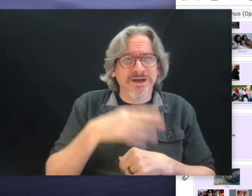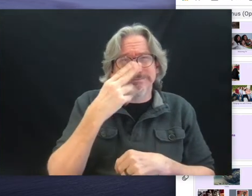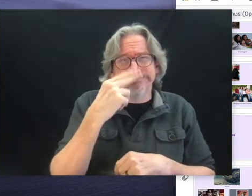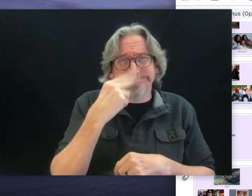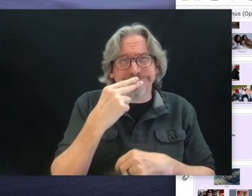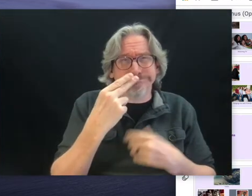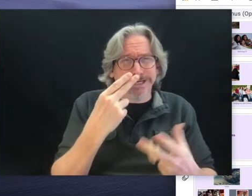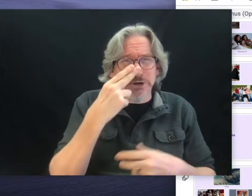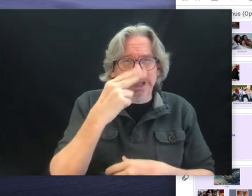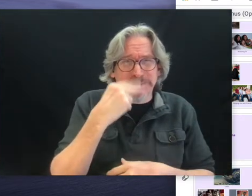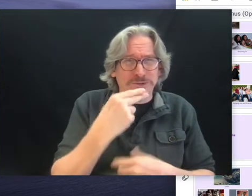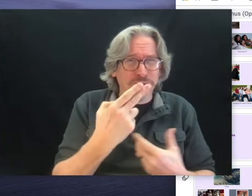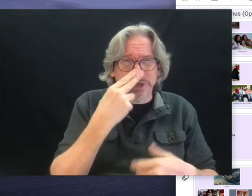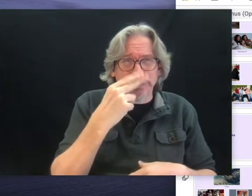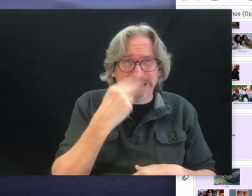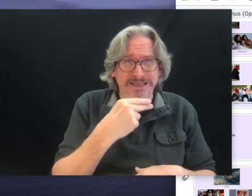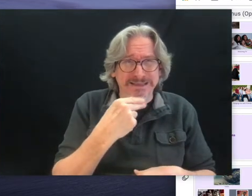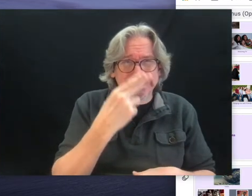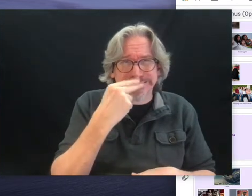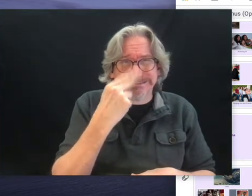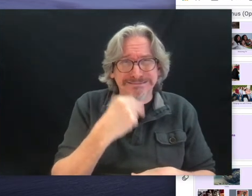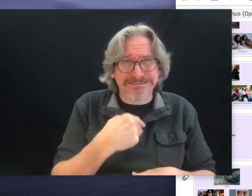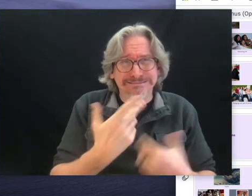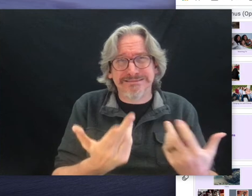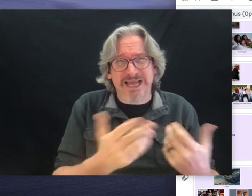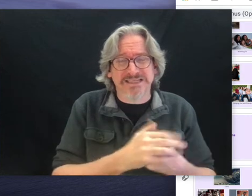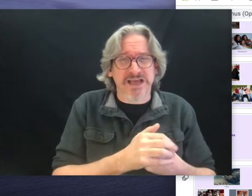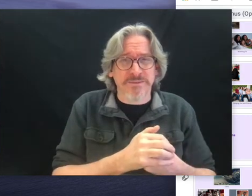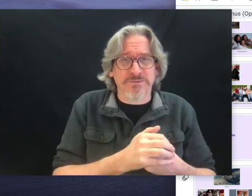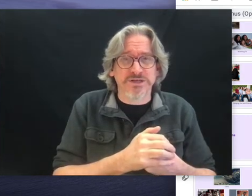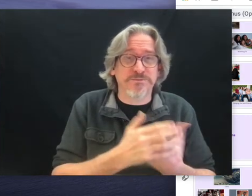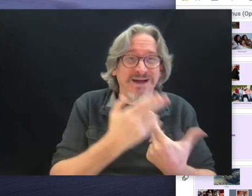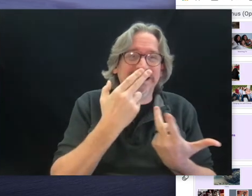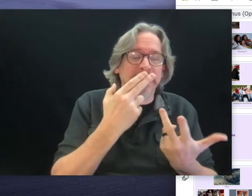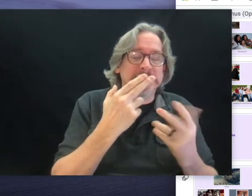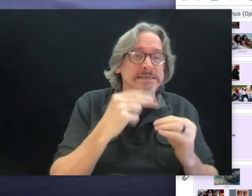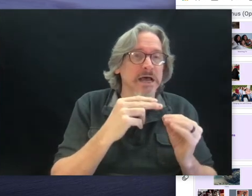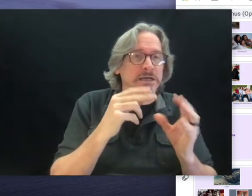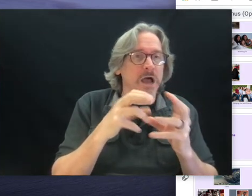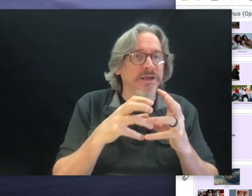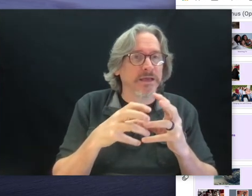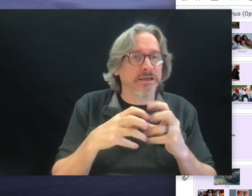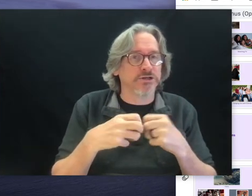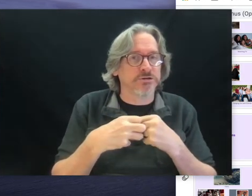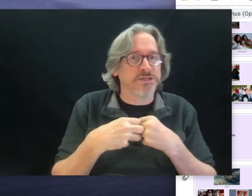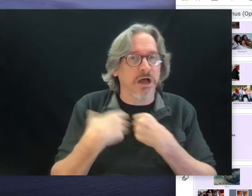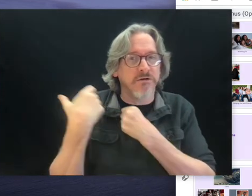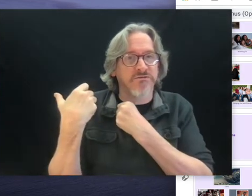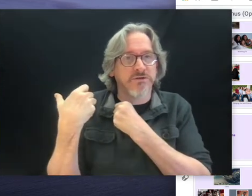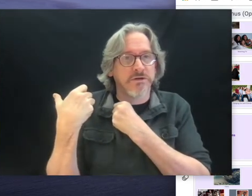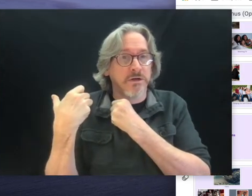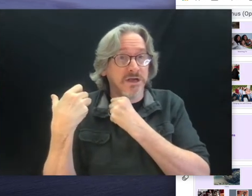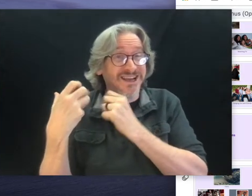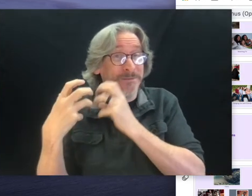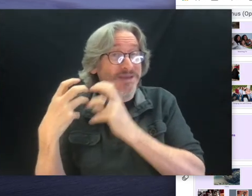So I know a lot of people who don't like this as comic books, but it's not comic in terms